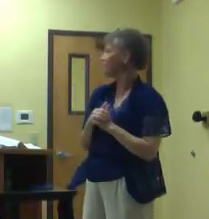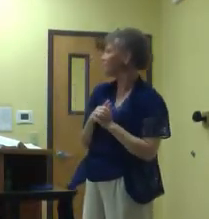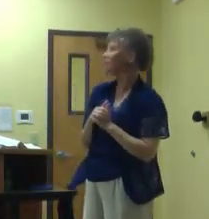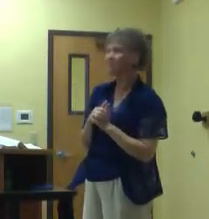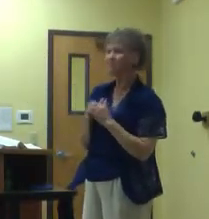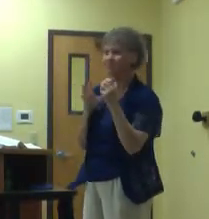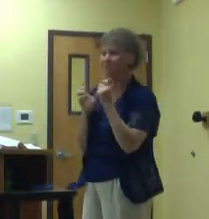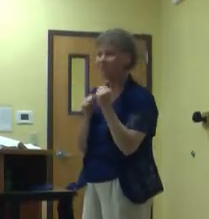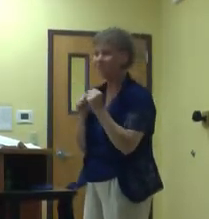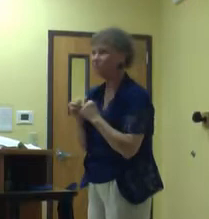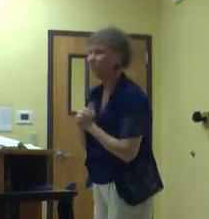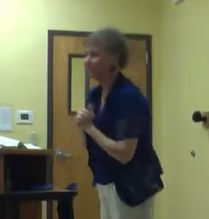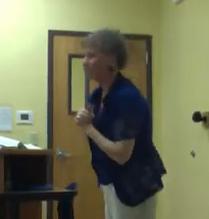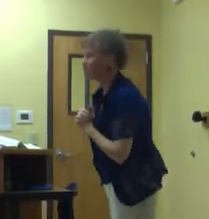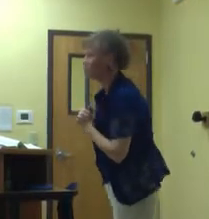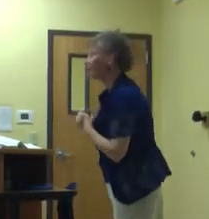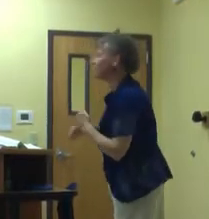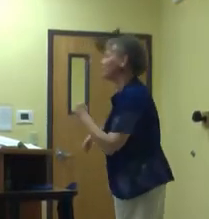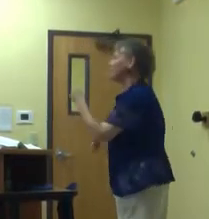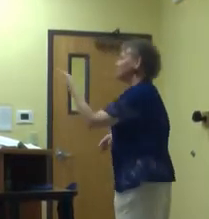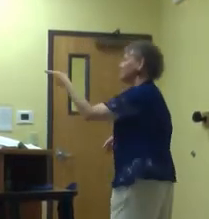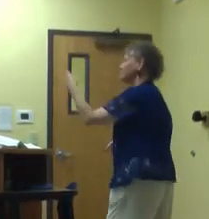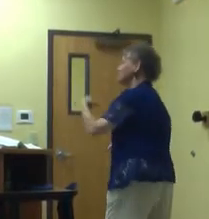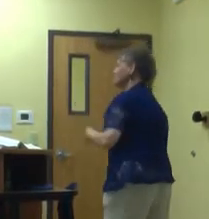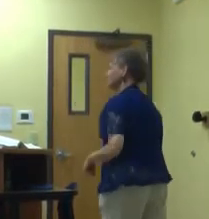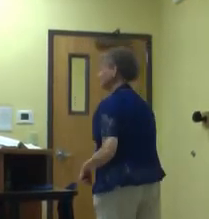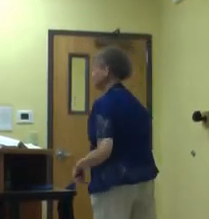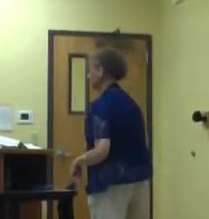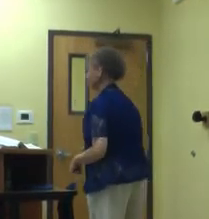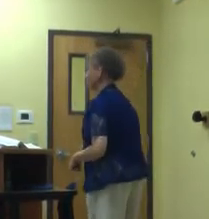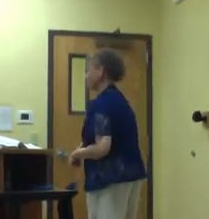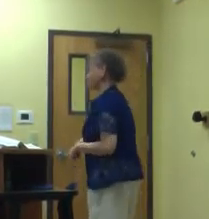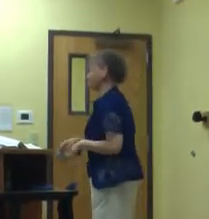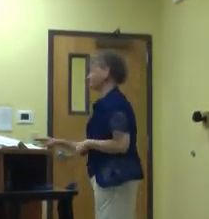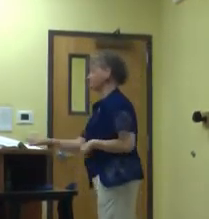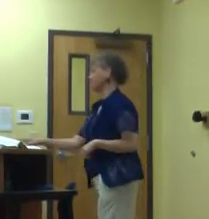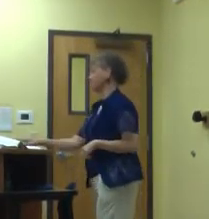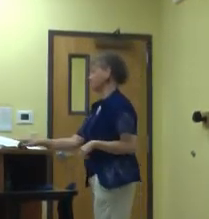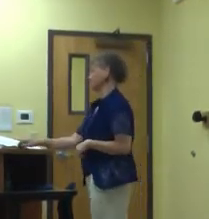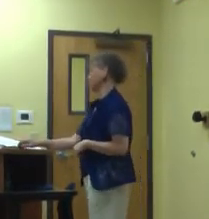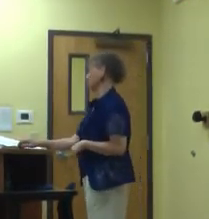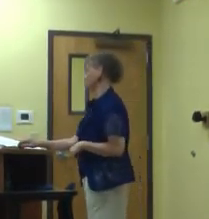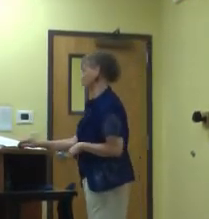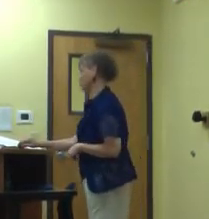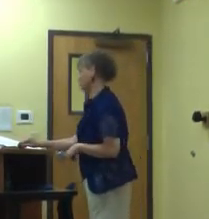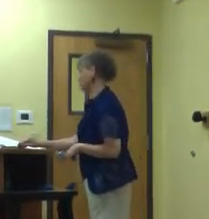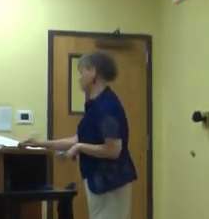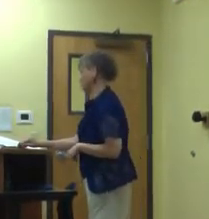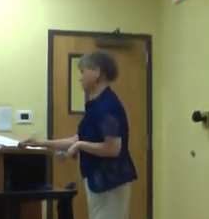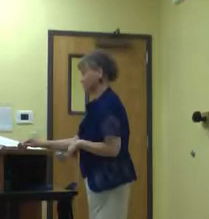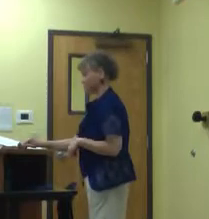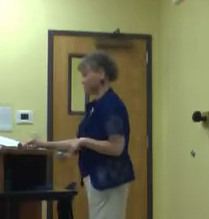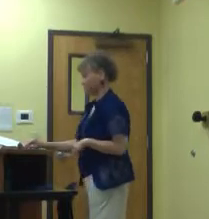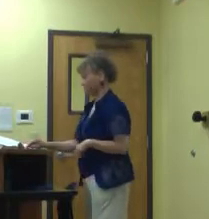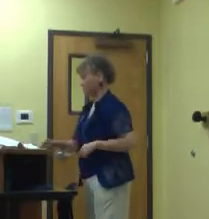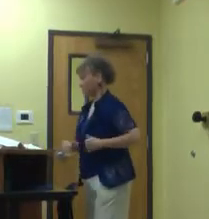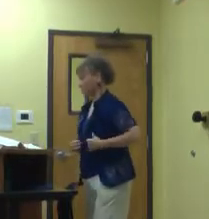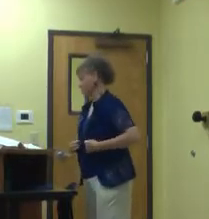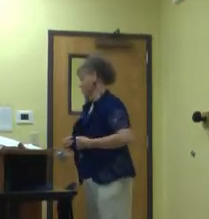close with each other when we're having a conversation. I don't know if this is even relevant, but